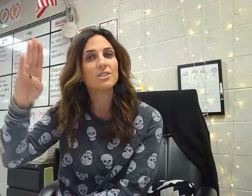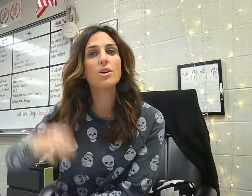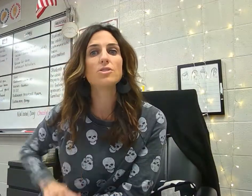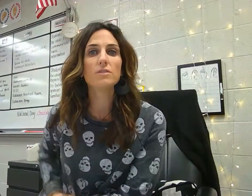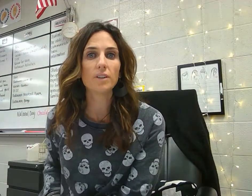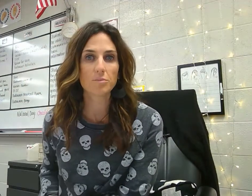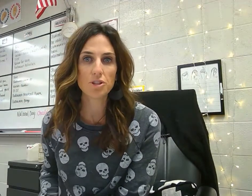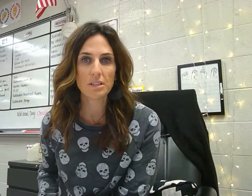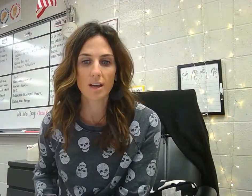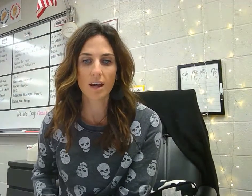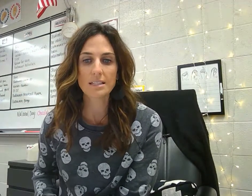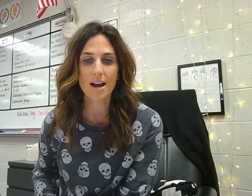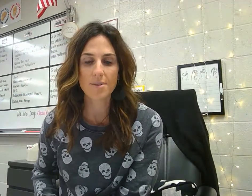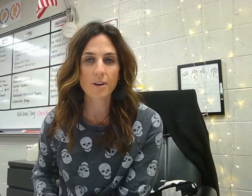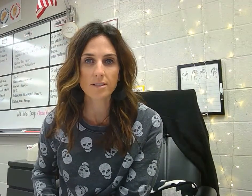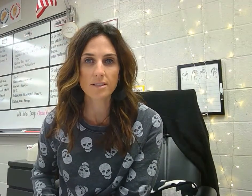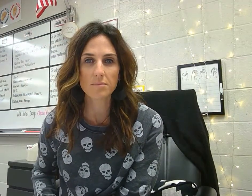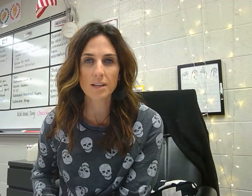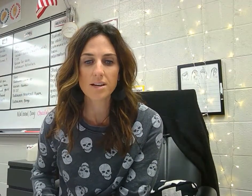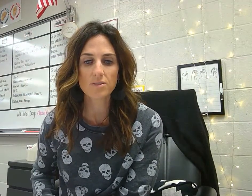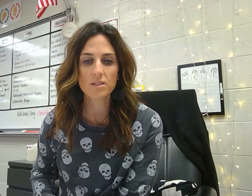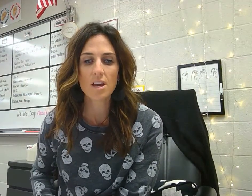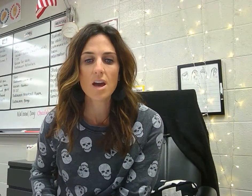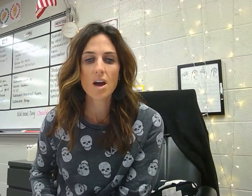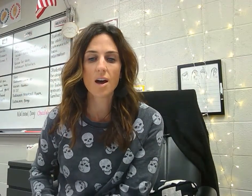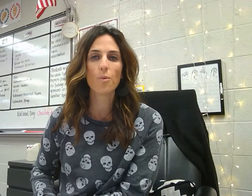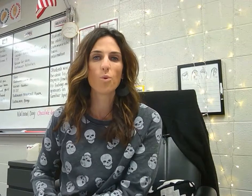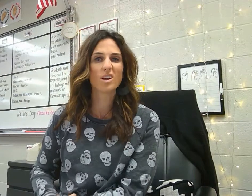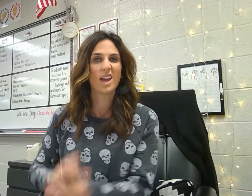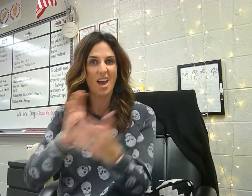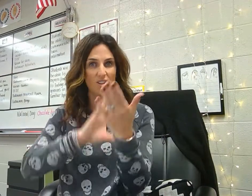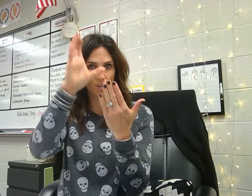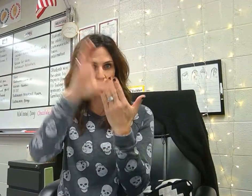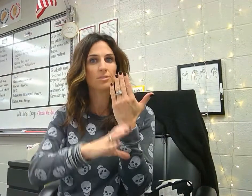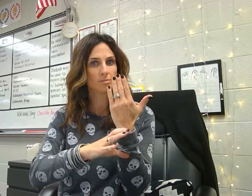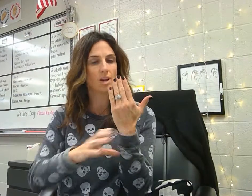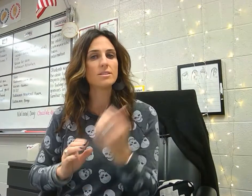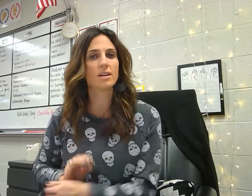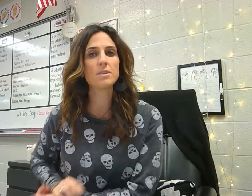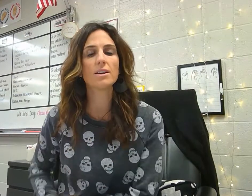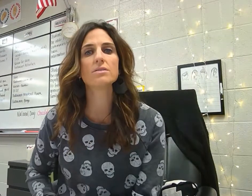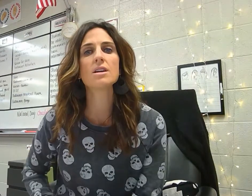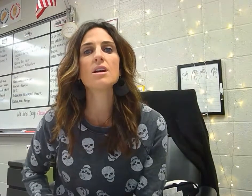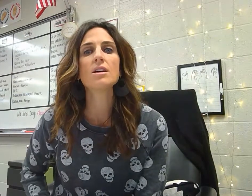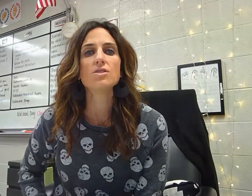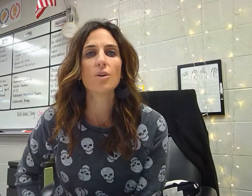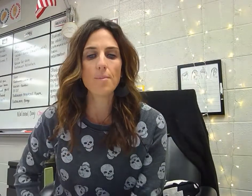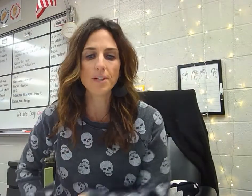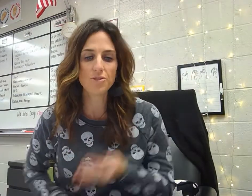Hello, new vocab sheet today, time concept signs or calendar concept signs. So I'm going to do the